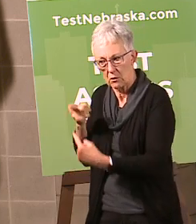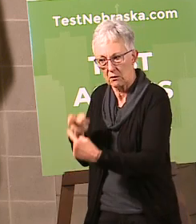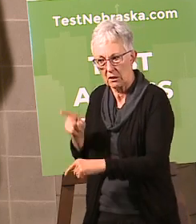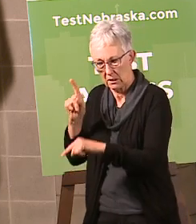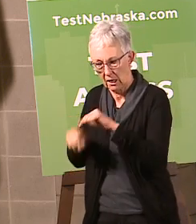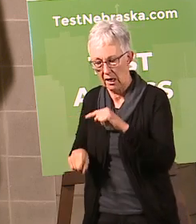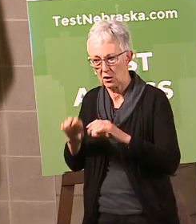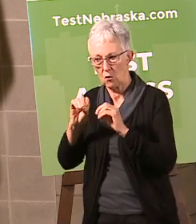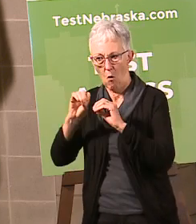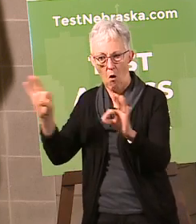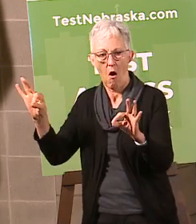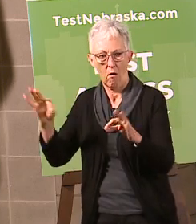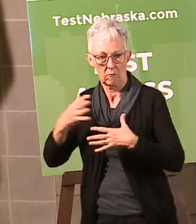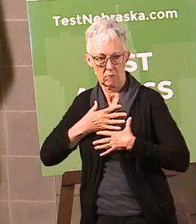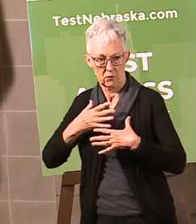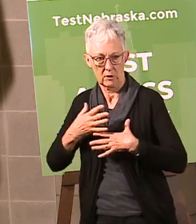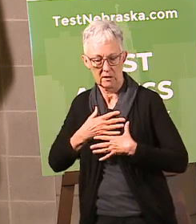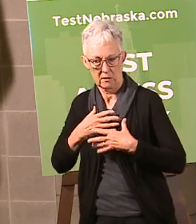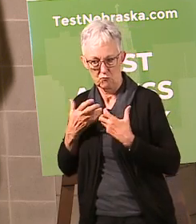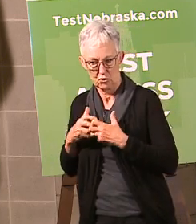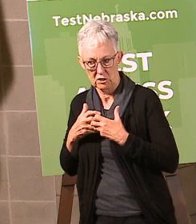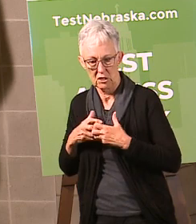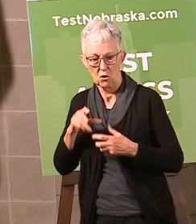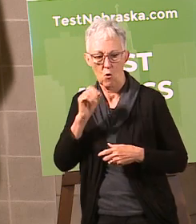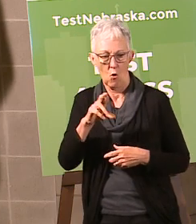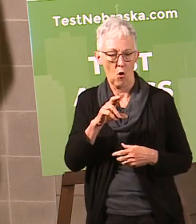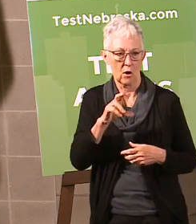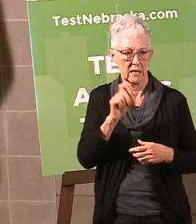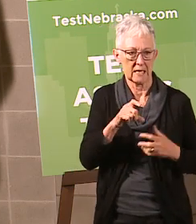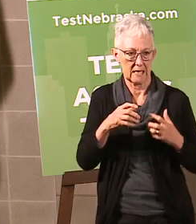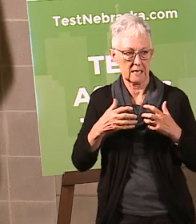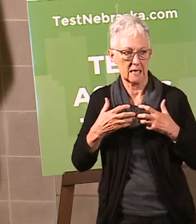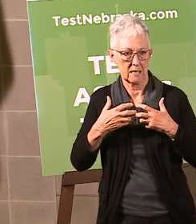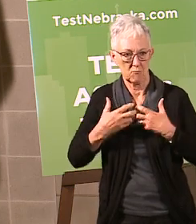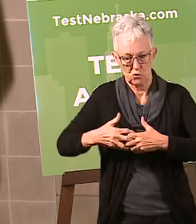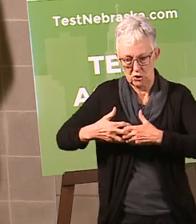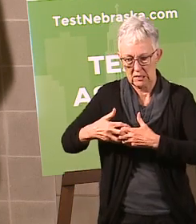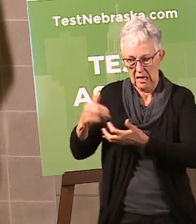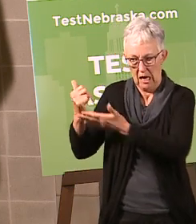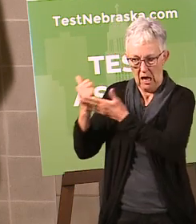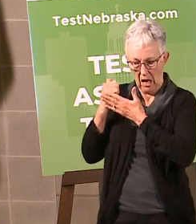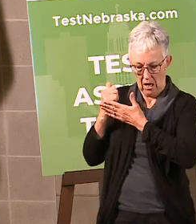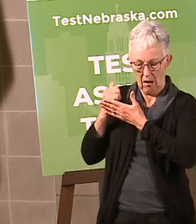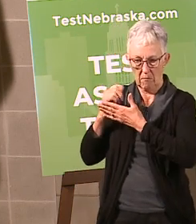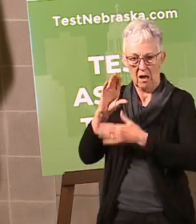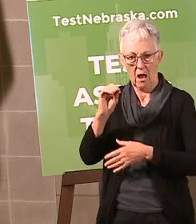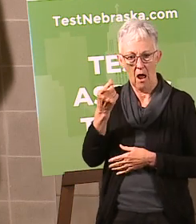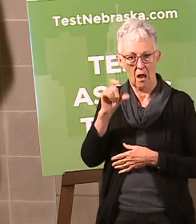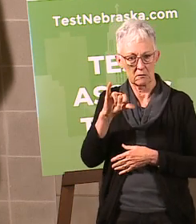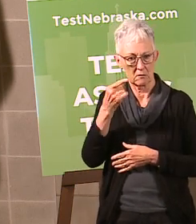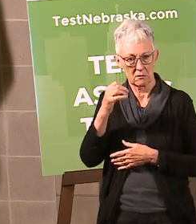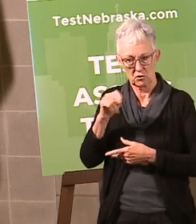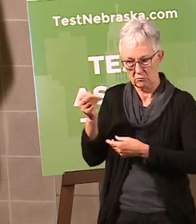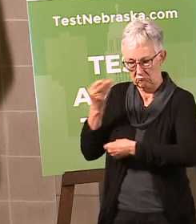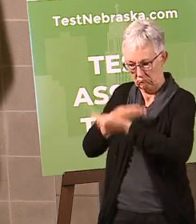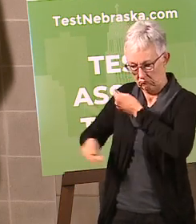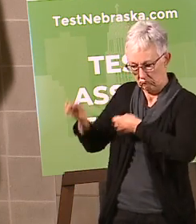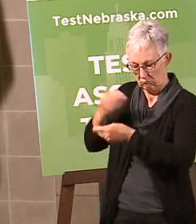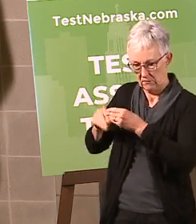membrane oxygenation, where you need actually a machine to help oxygenate your blood. That's where we think it'll be somewhat useful.